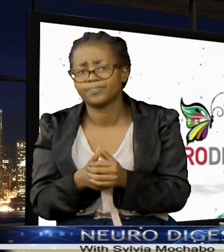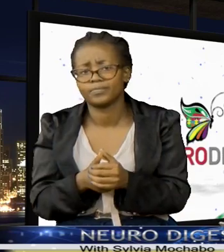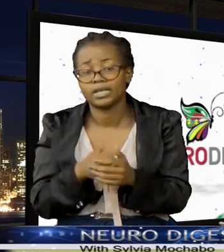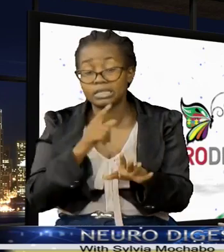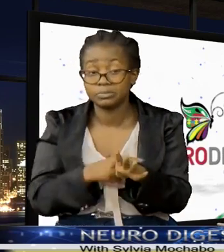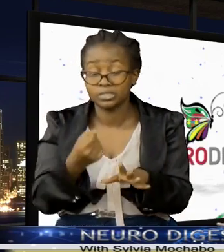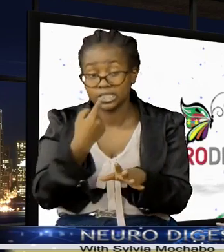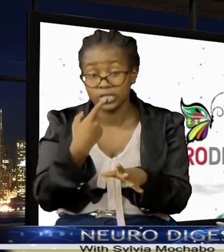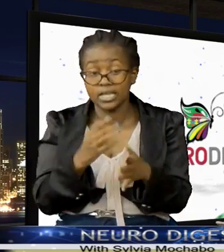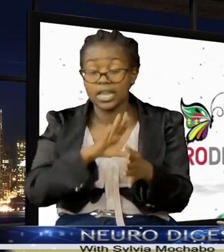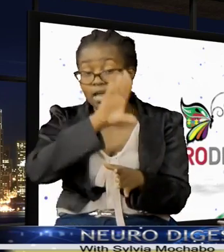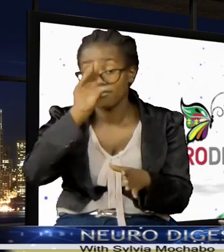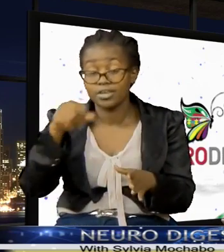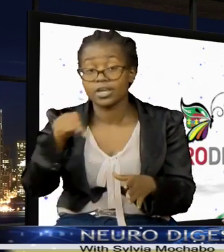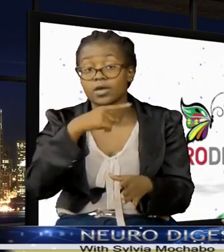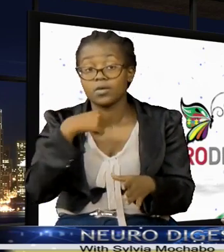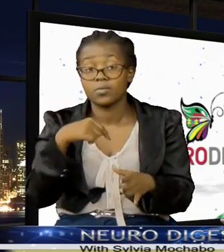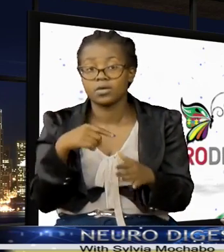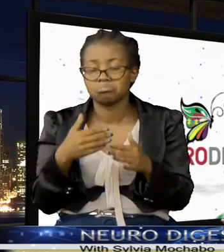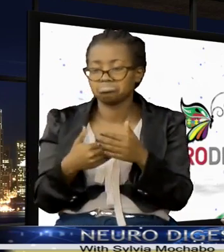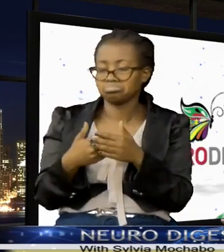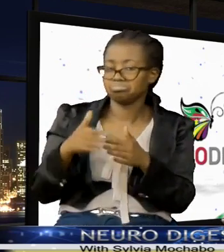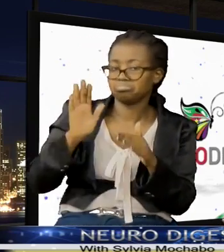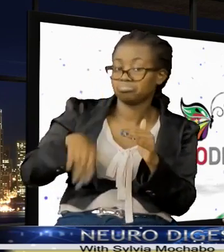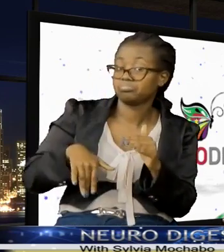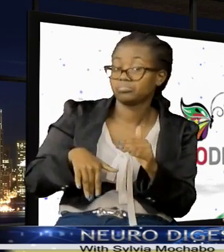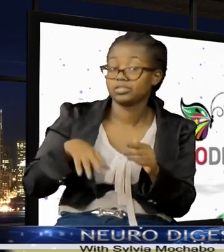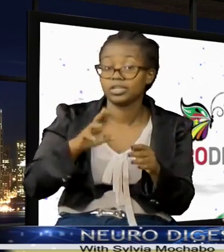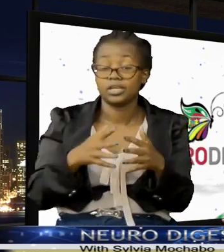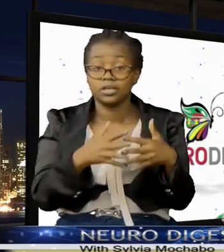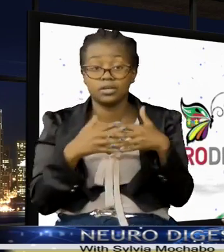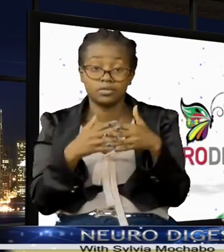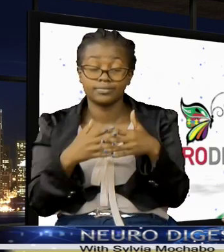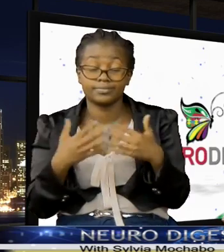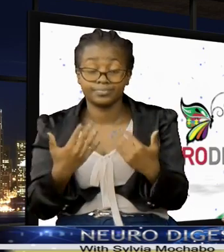to diagnosis in Africa, we are slightly behind. In the US,